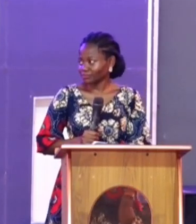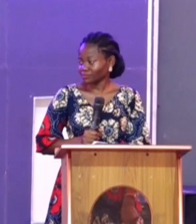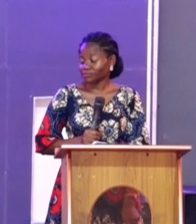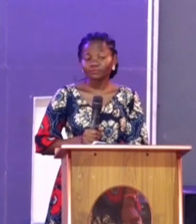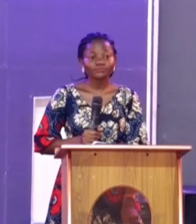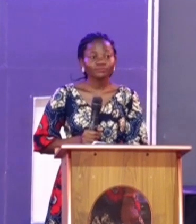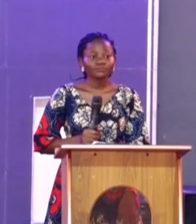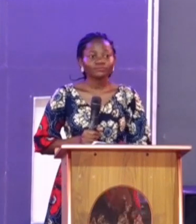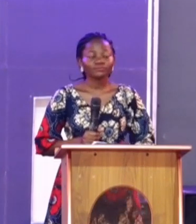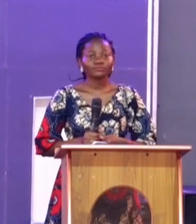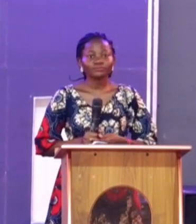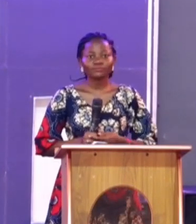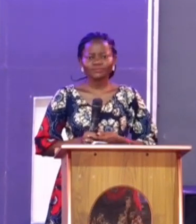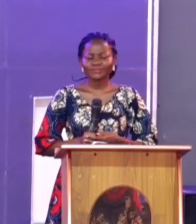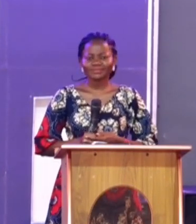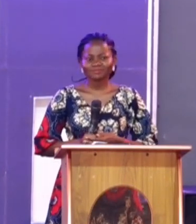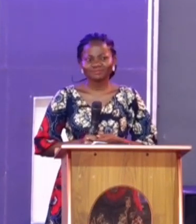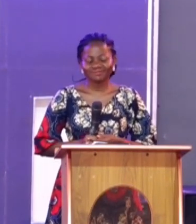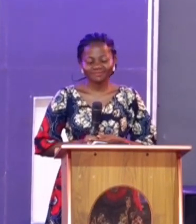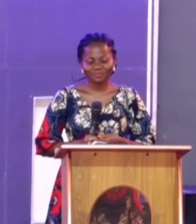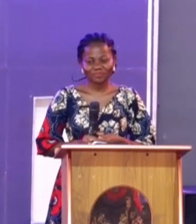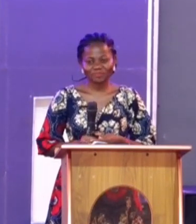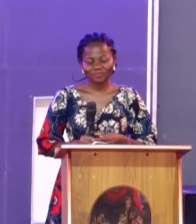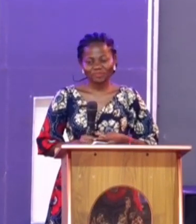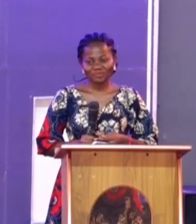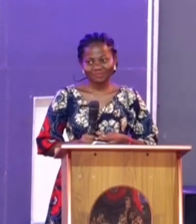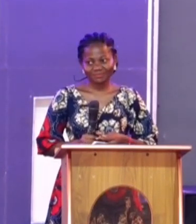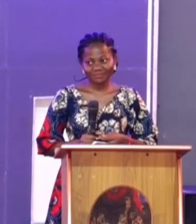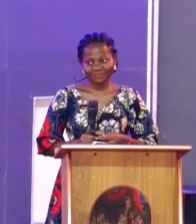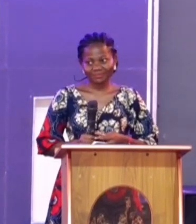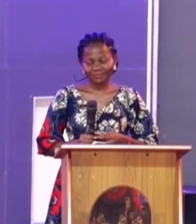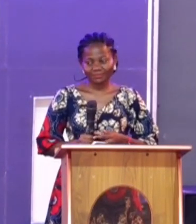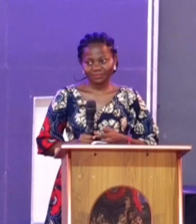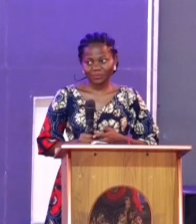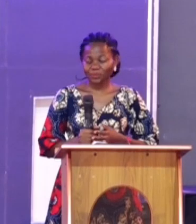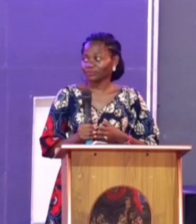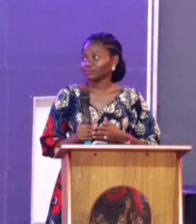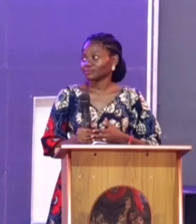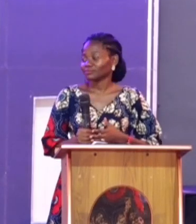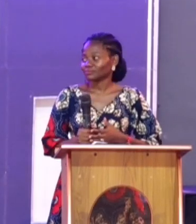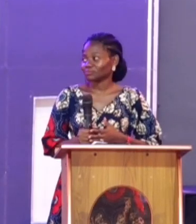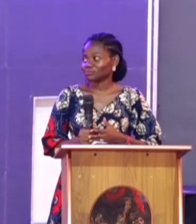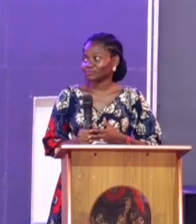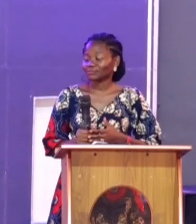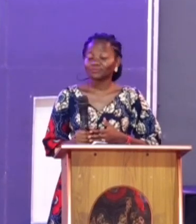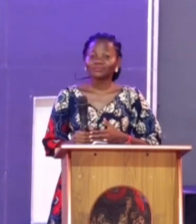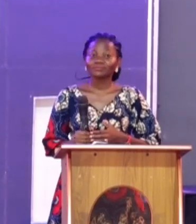I feel God's pimples grow over me and tears flowing over me.